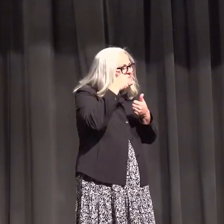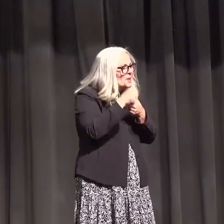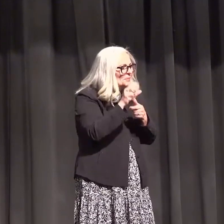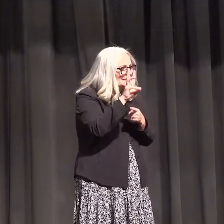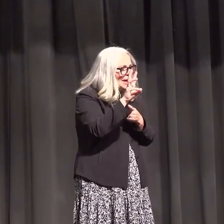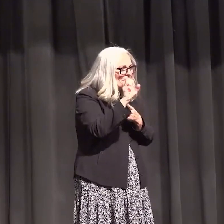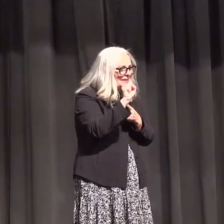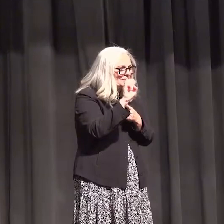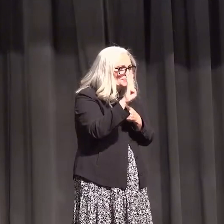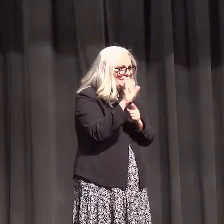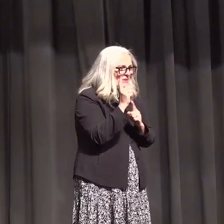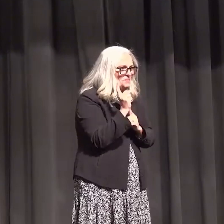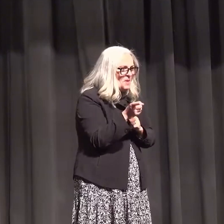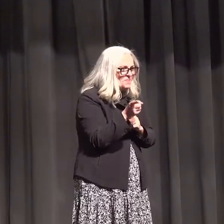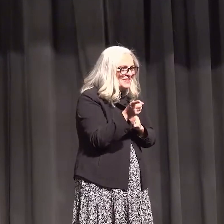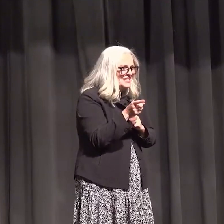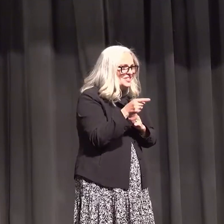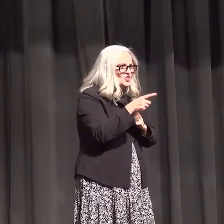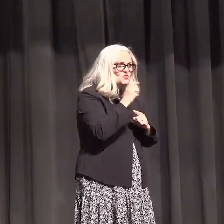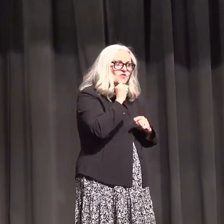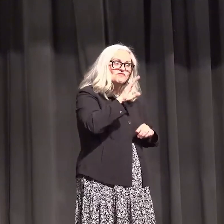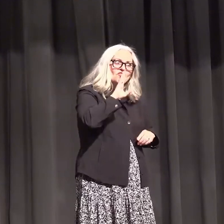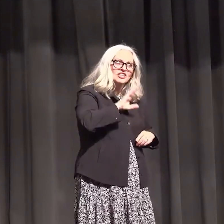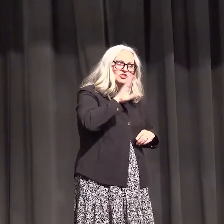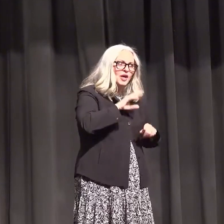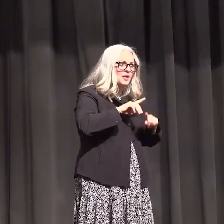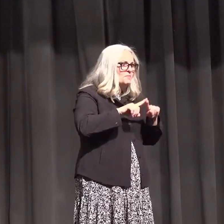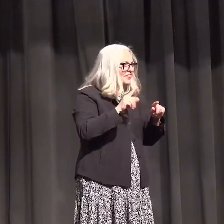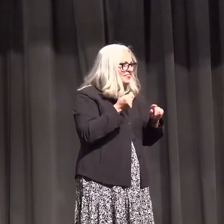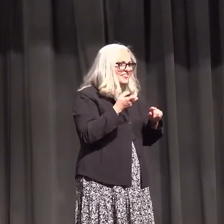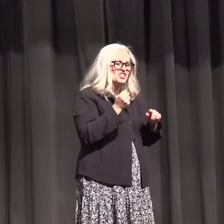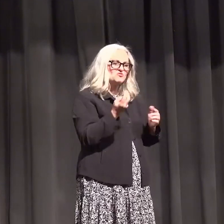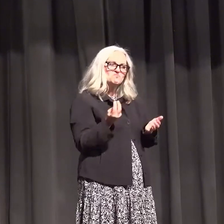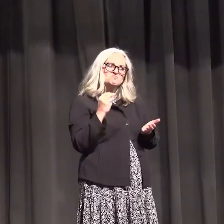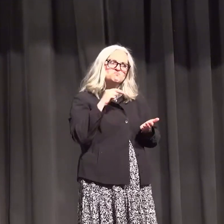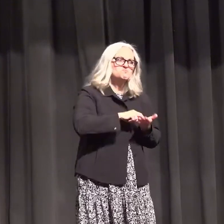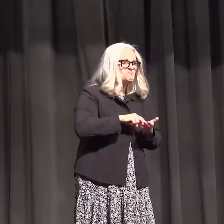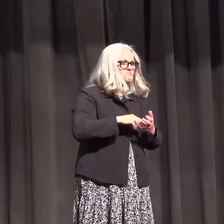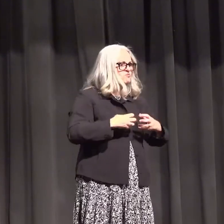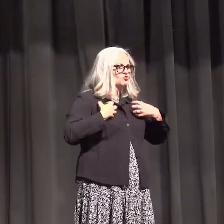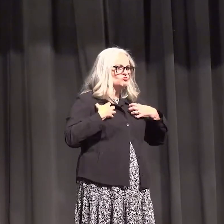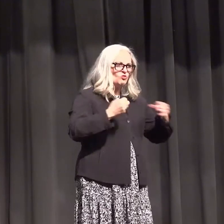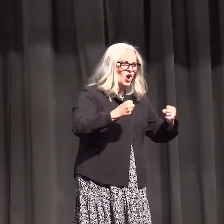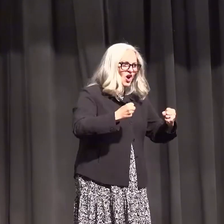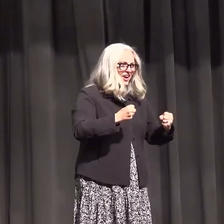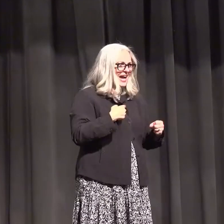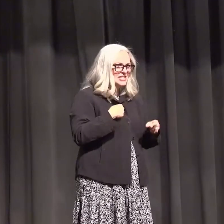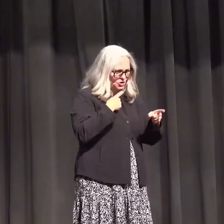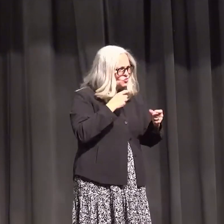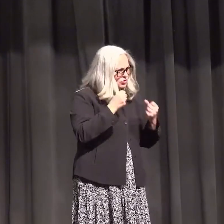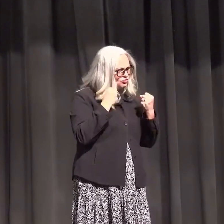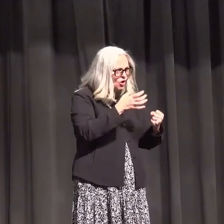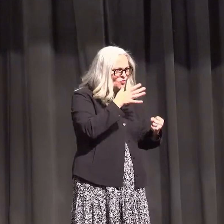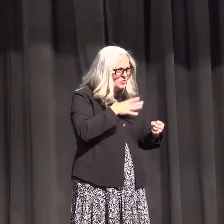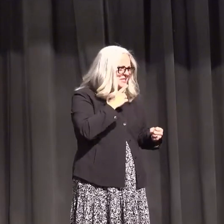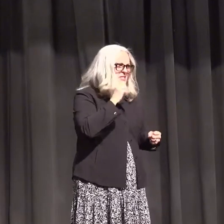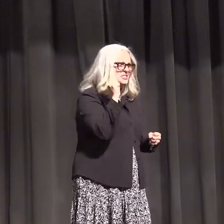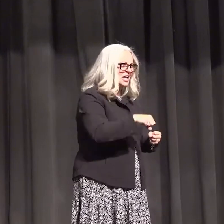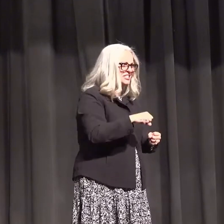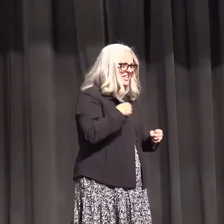overcome so much. I remember just some moments of frustration that you've experienced, but you are resilient, you have the courage, you have gotten